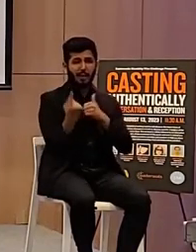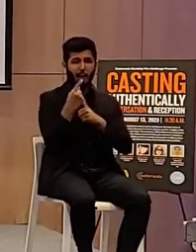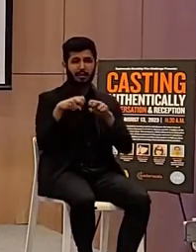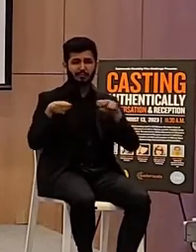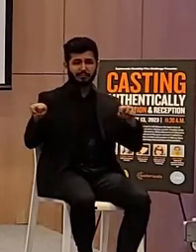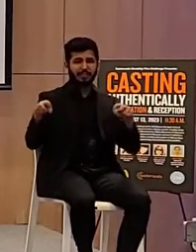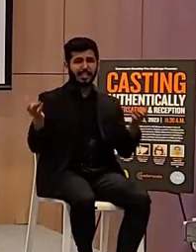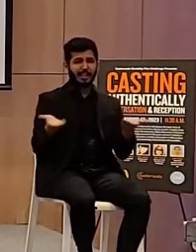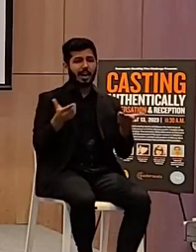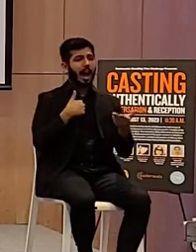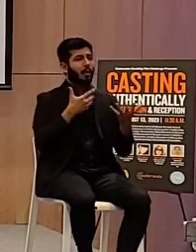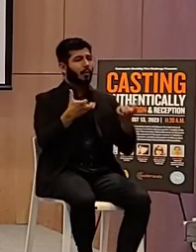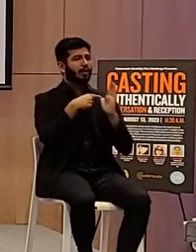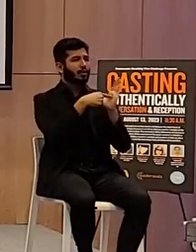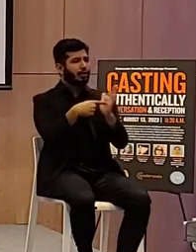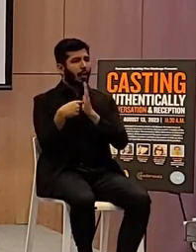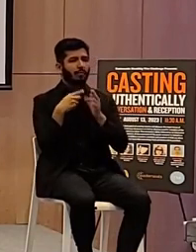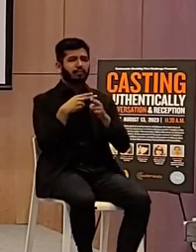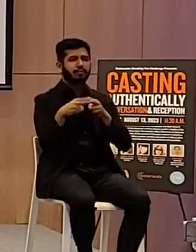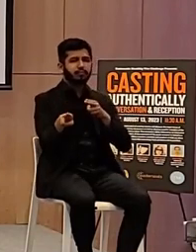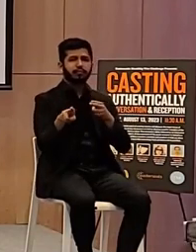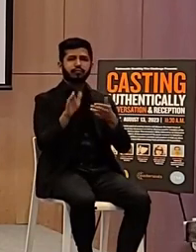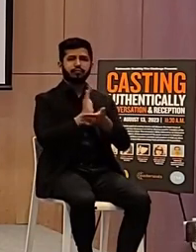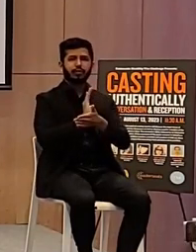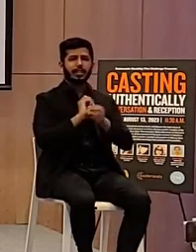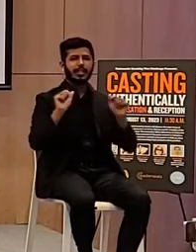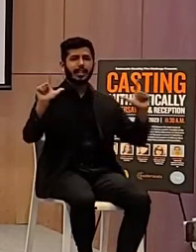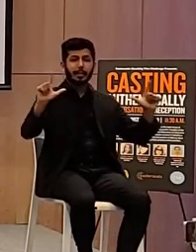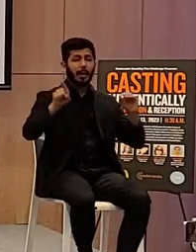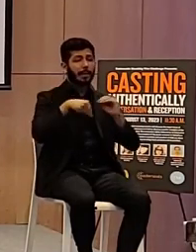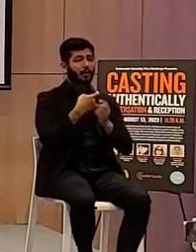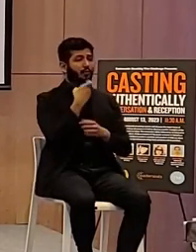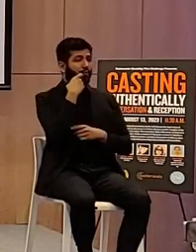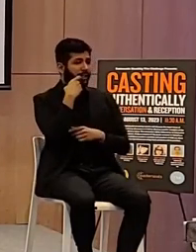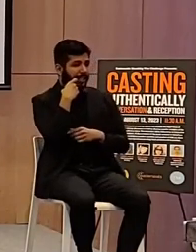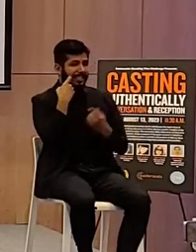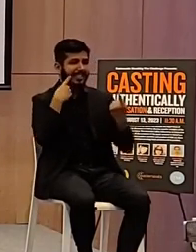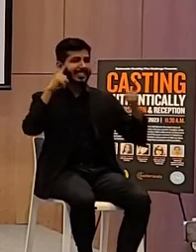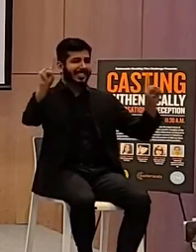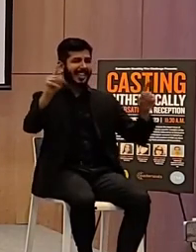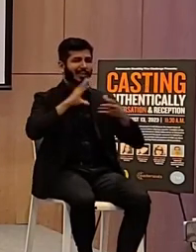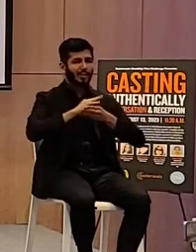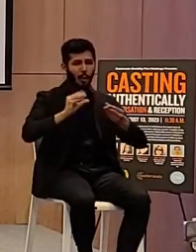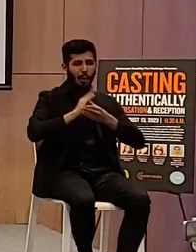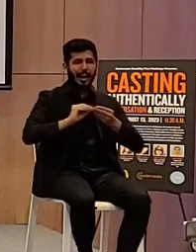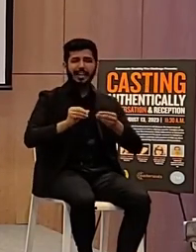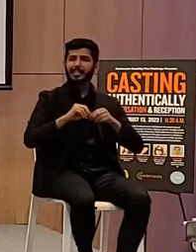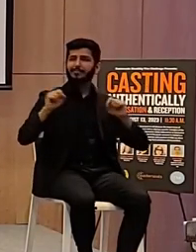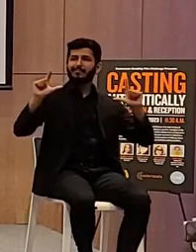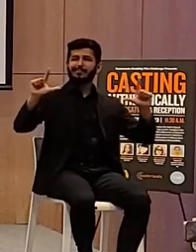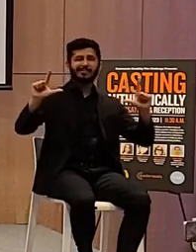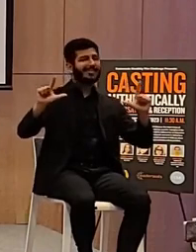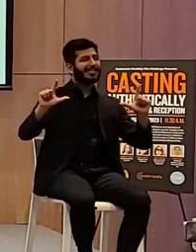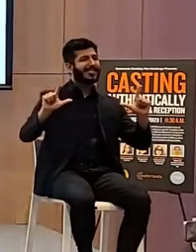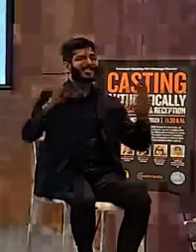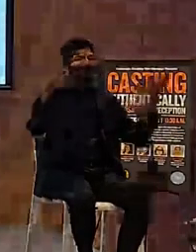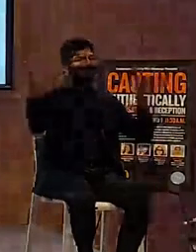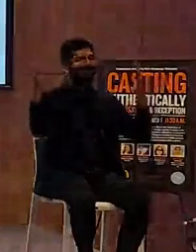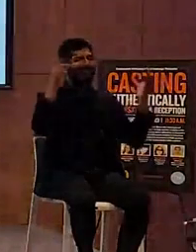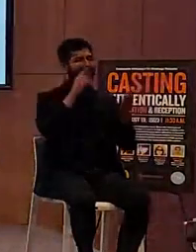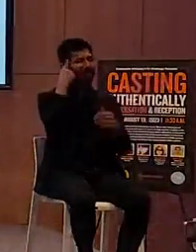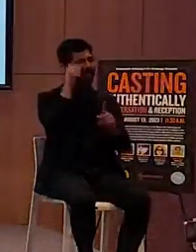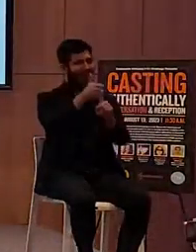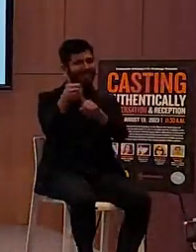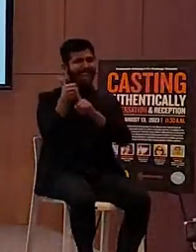show a quick clip of some of those recent success stories, and then I'm going to bring them up, all right? So thank you so much. Round of applause for yourselves. Thank